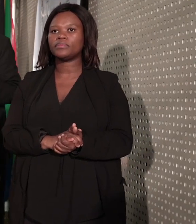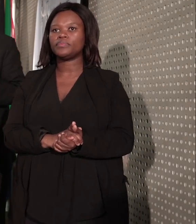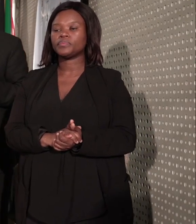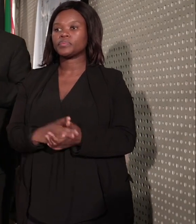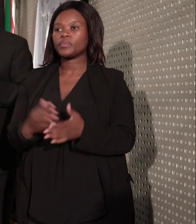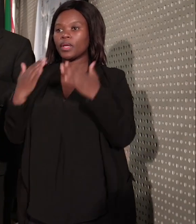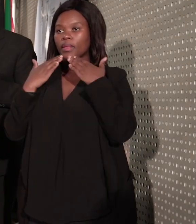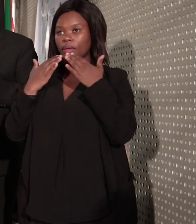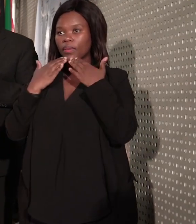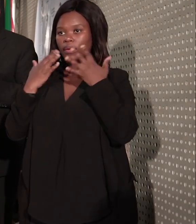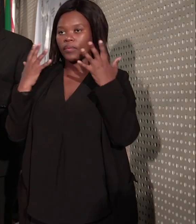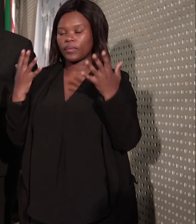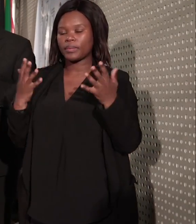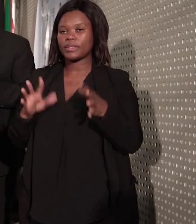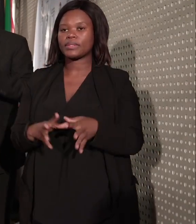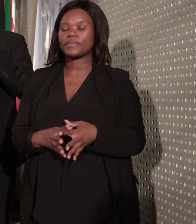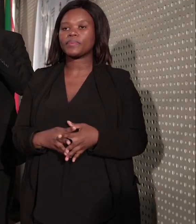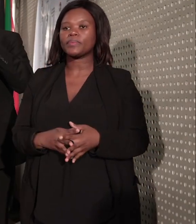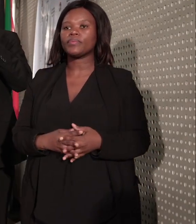Thank you very much.